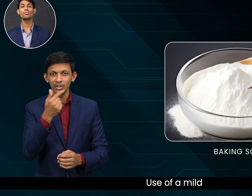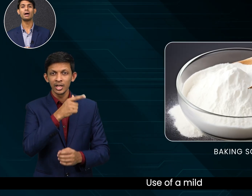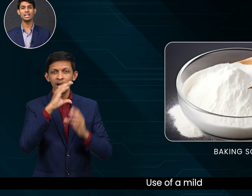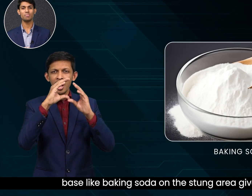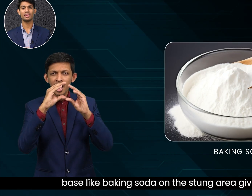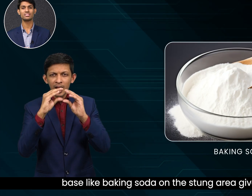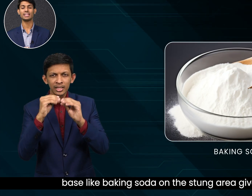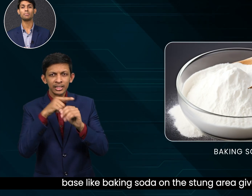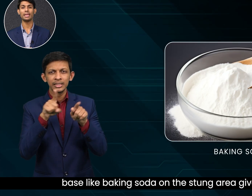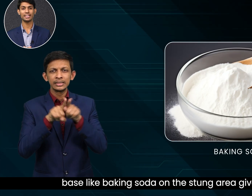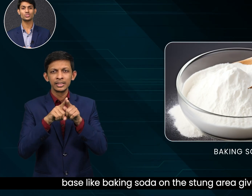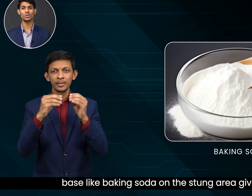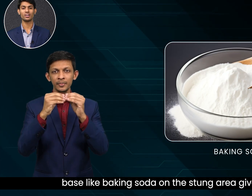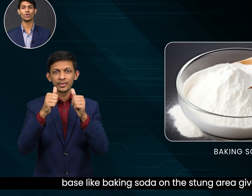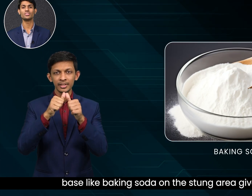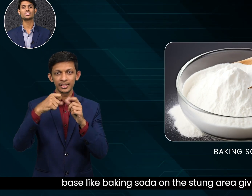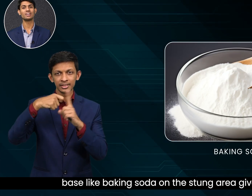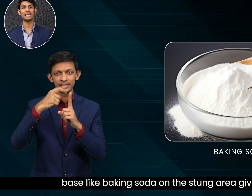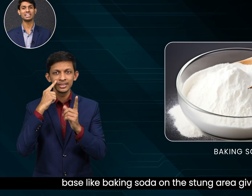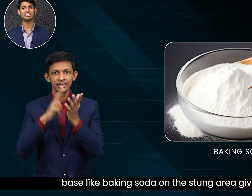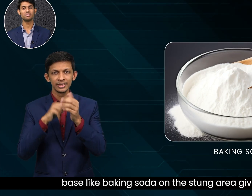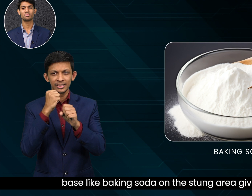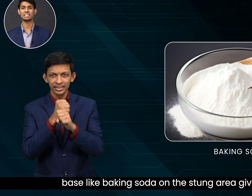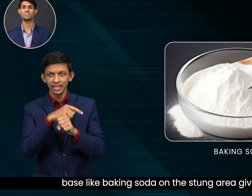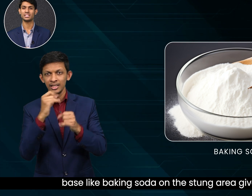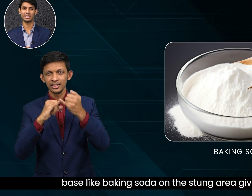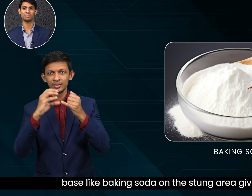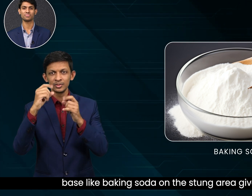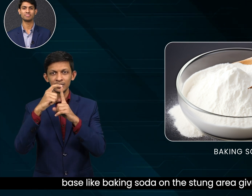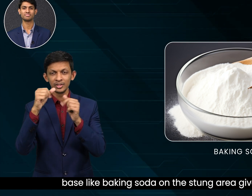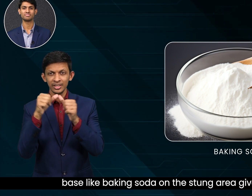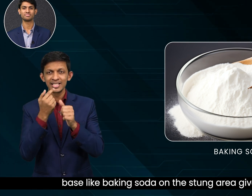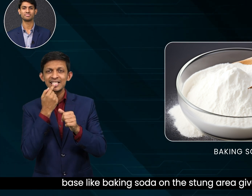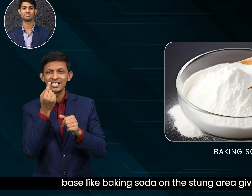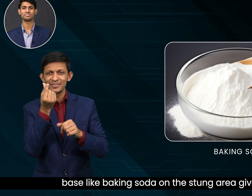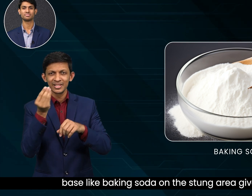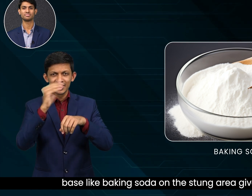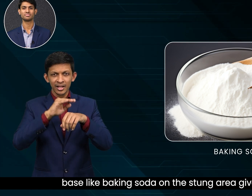Use of a mild base like baking soda on the stung area gives relief.